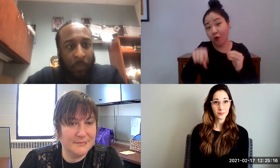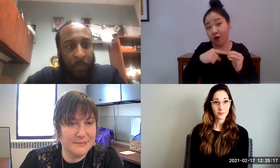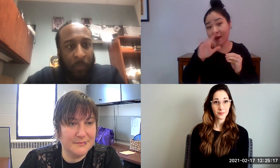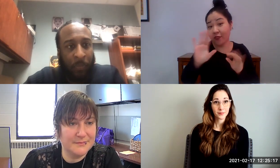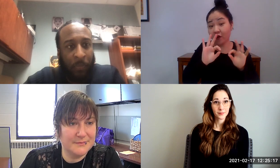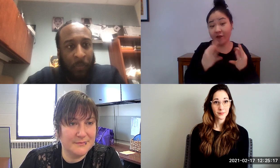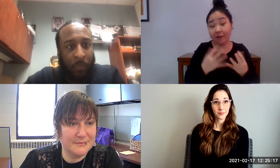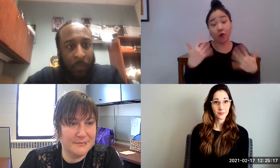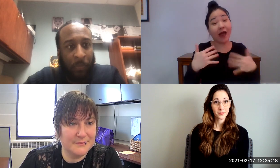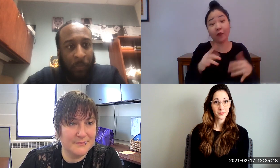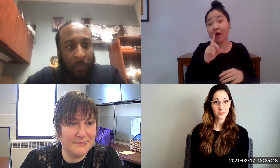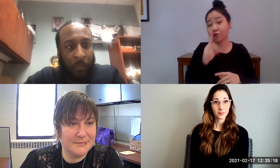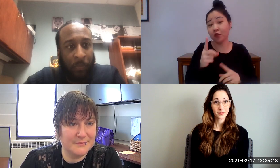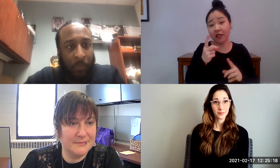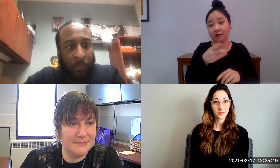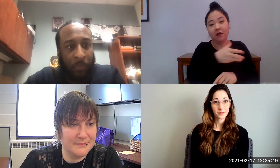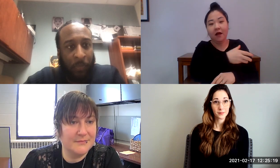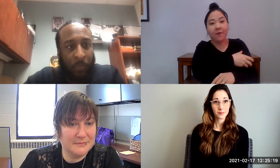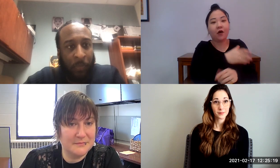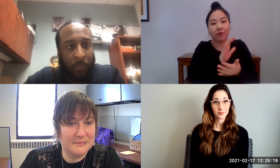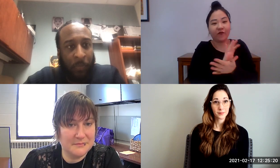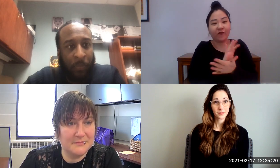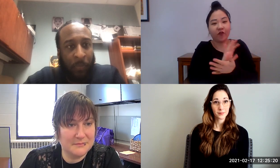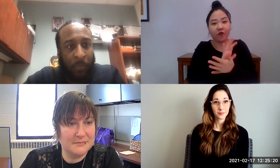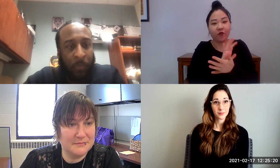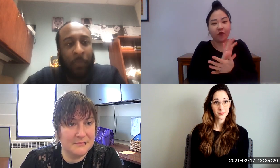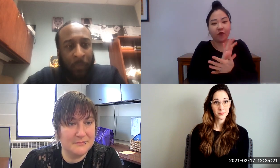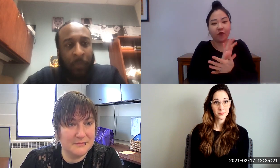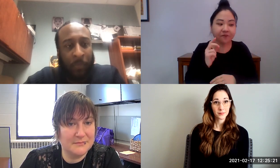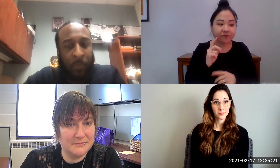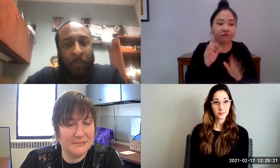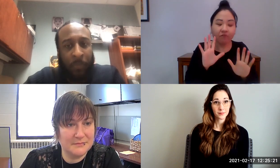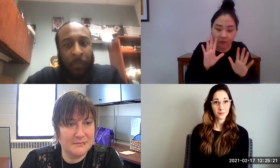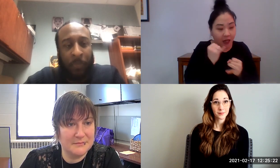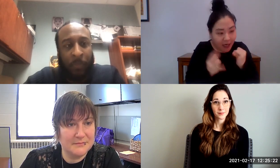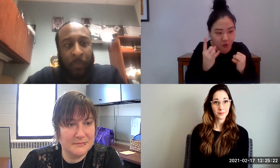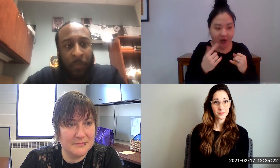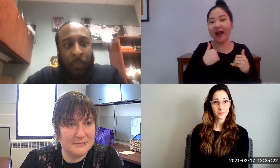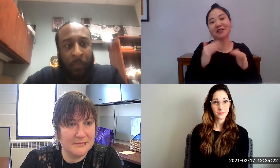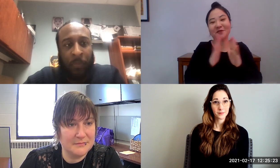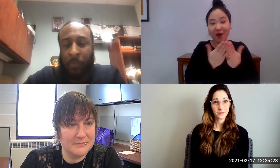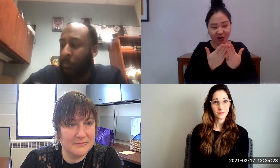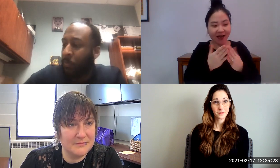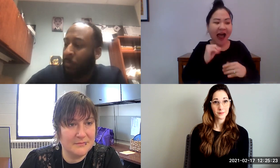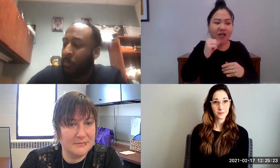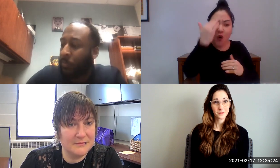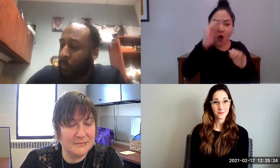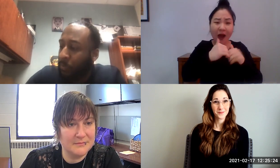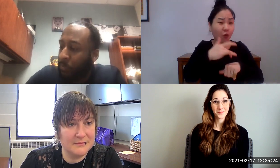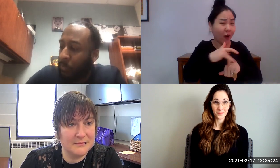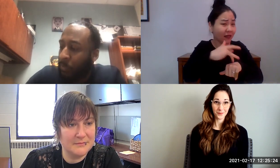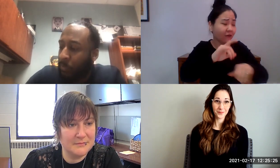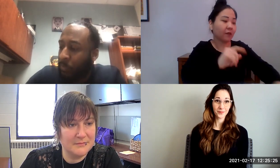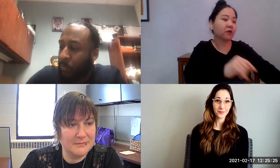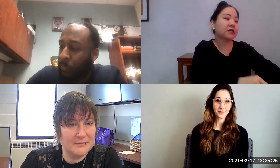find out more about their family. Wow, that was really a powerful movie for me. Last one, there's a book. I don't